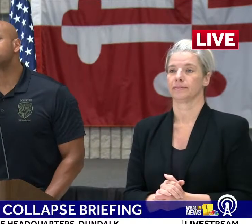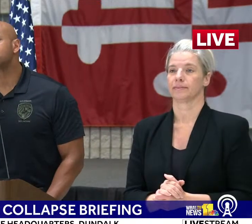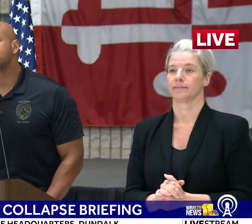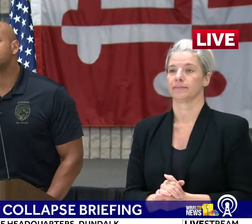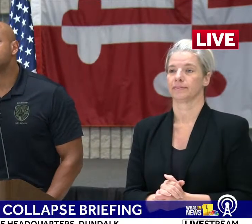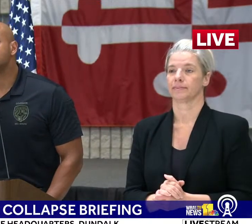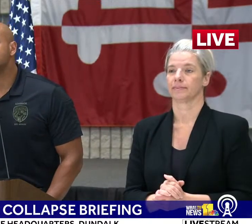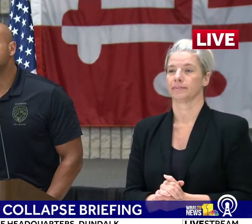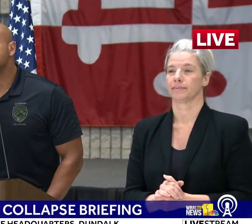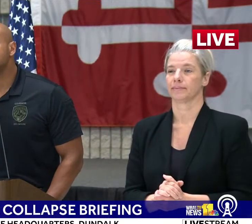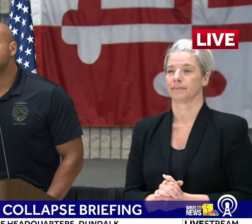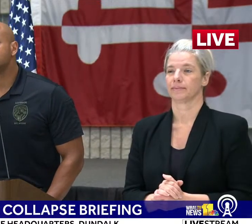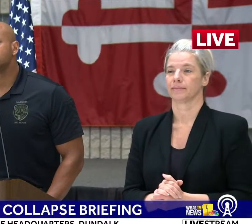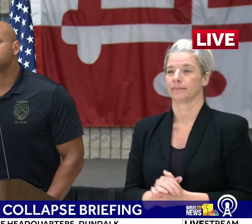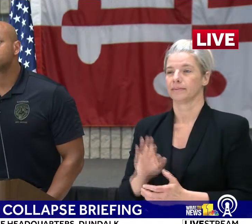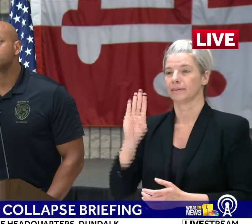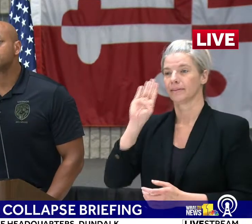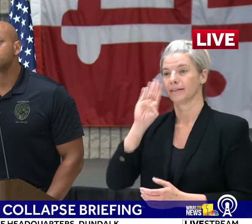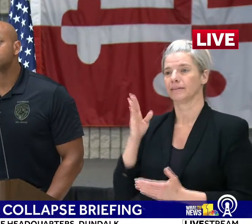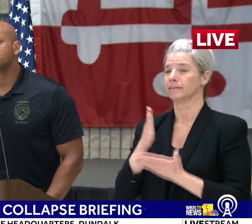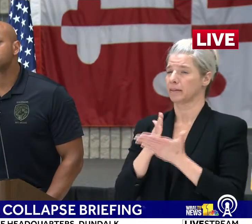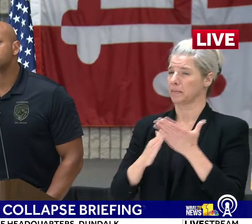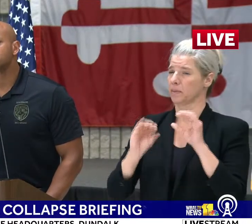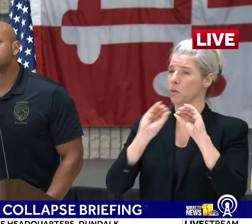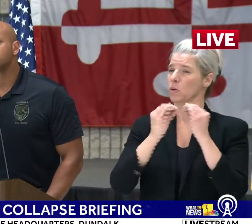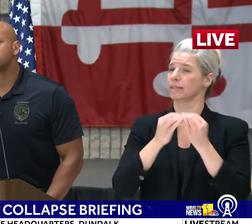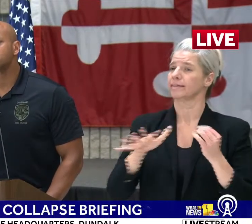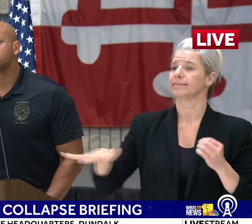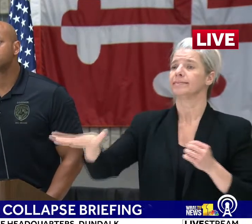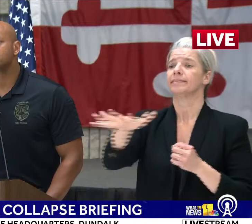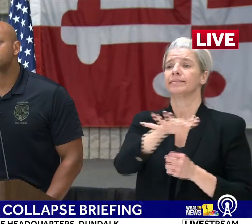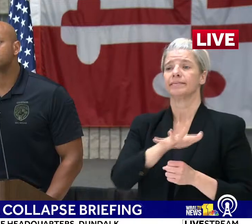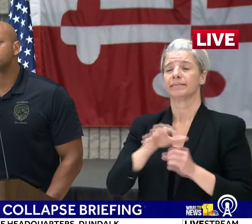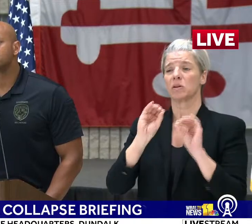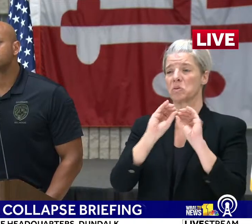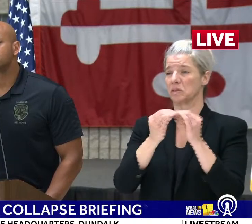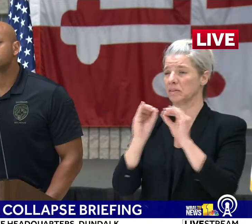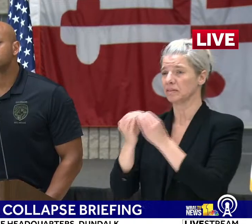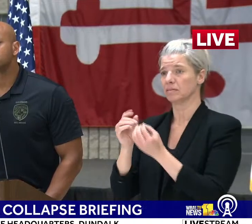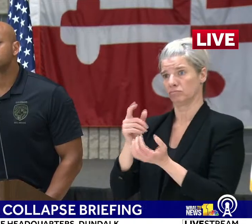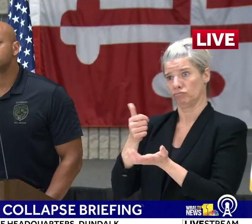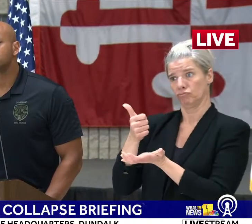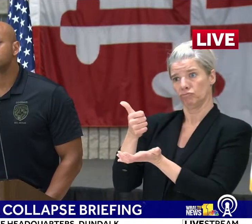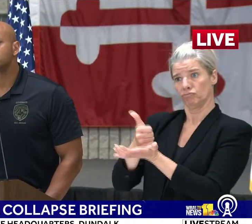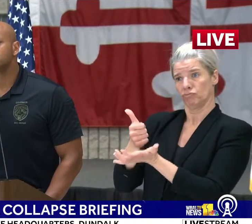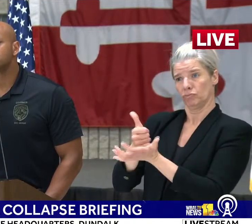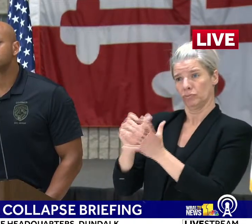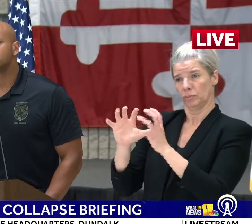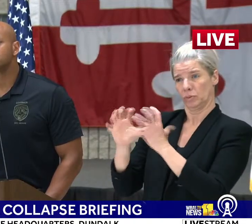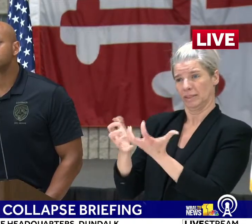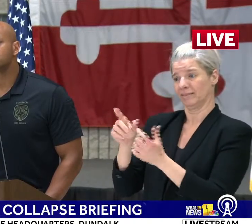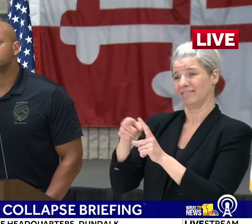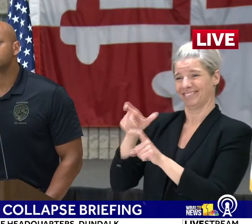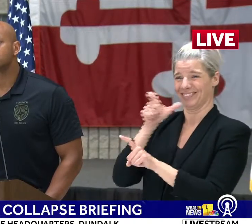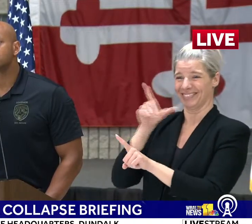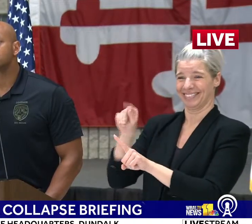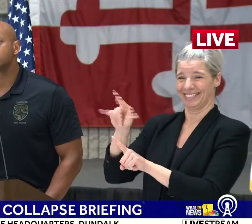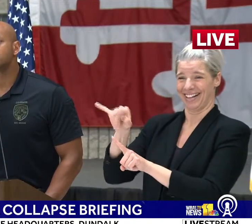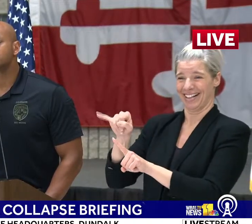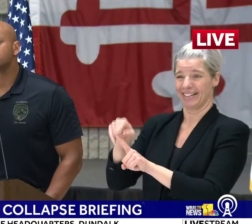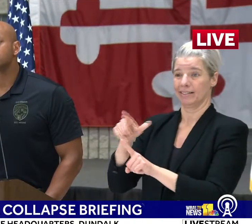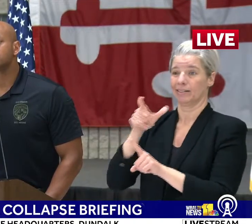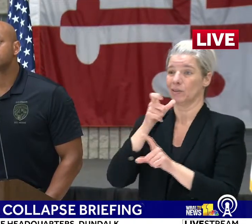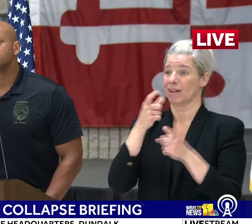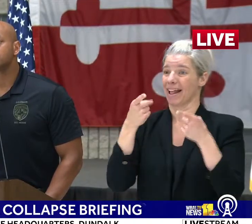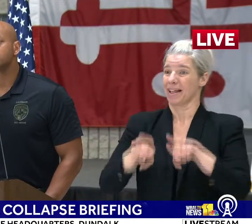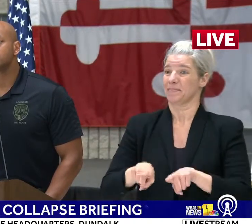Hi. I know that there are some organizations locally that are helping crews of the dolly and other crews that are on the cargo ships still stuck in the